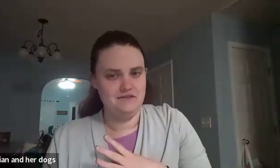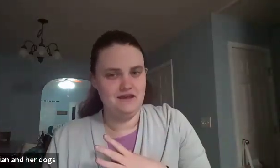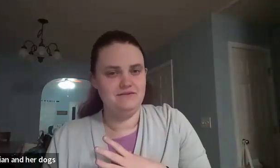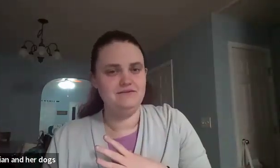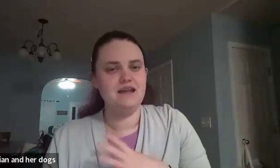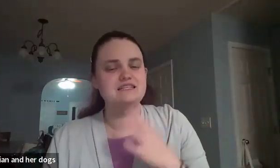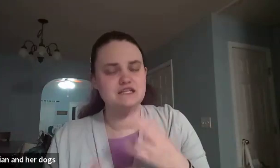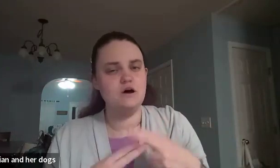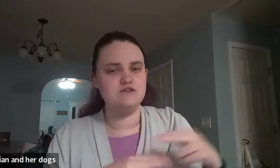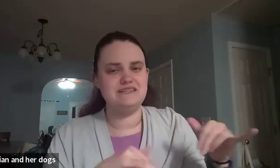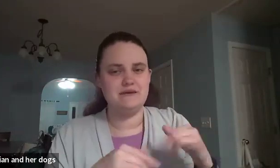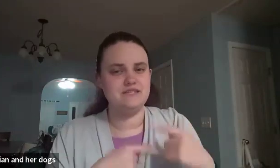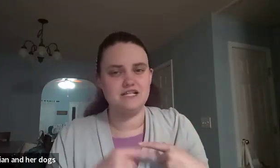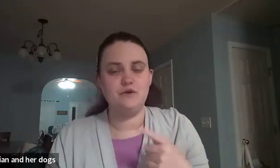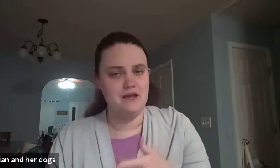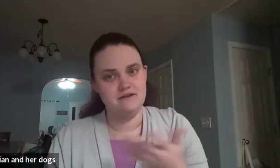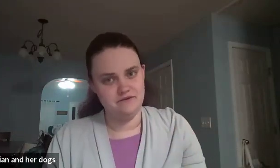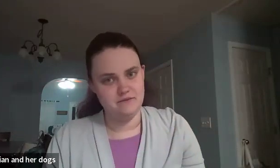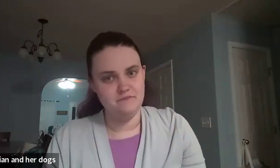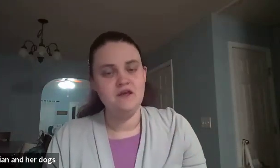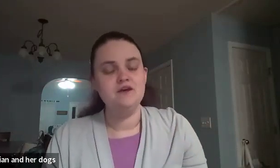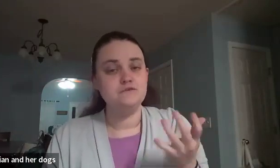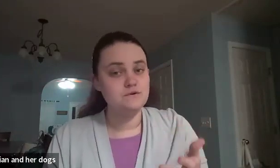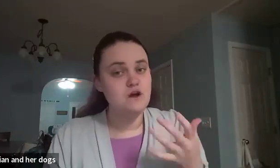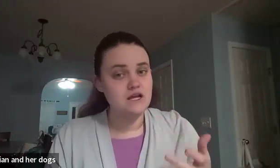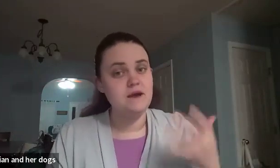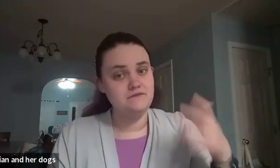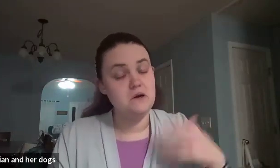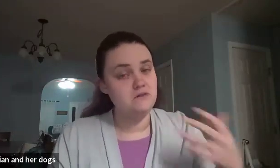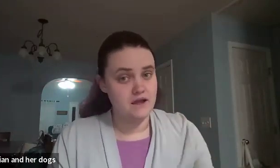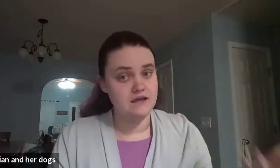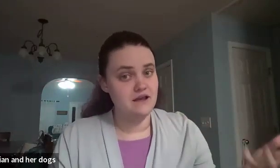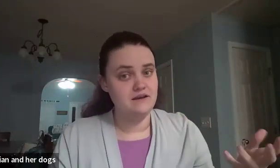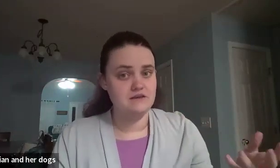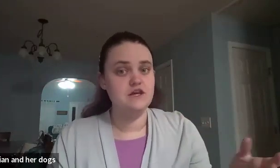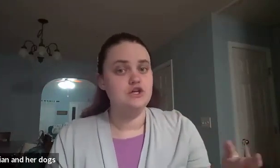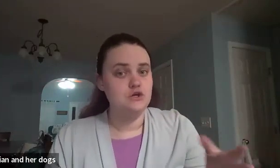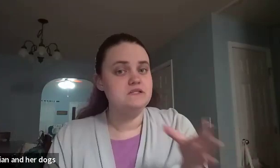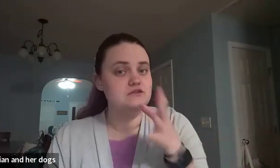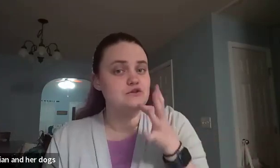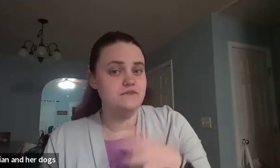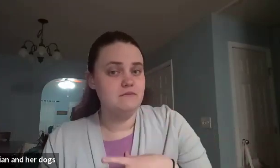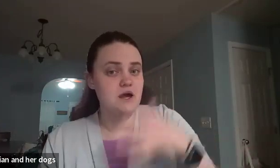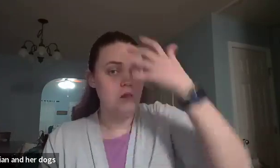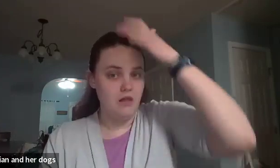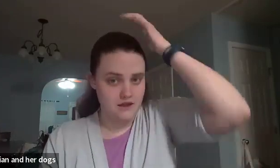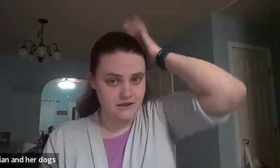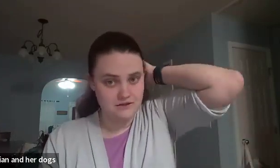of thing. That is still also the same signs for male and female. So if you were talking about a female lion, a lioness, you would still do female lion.